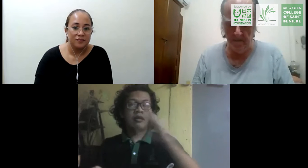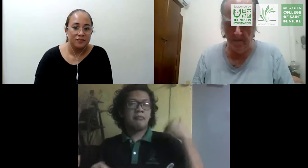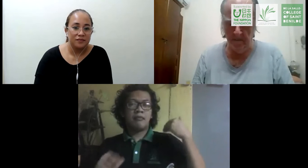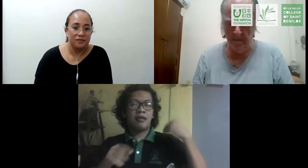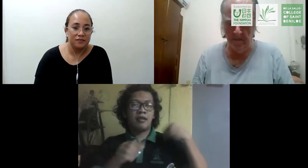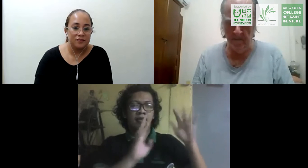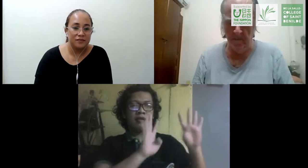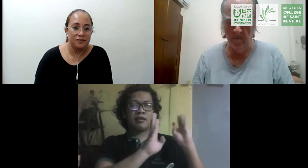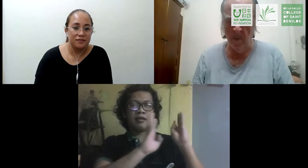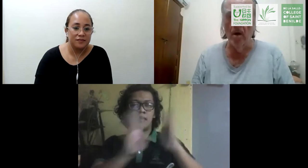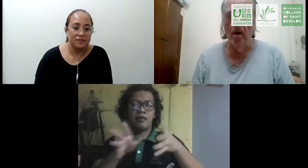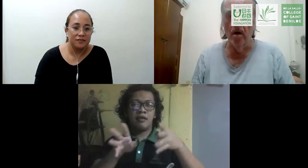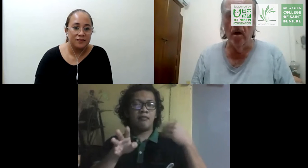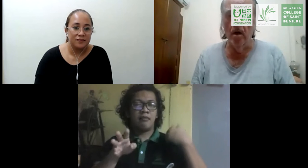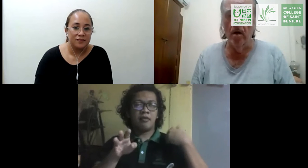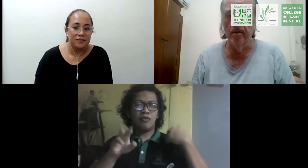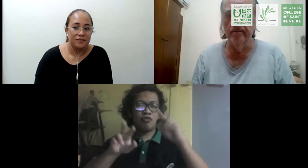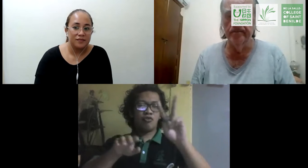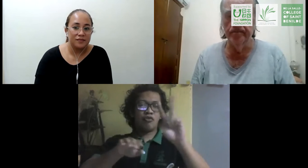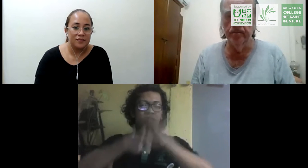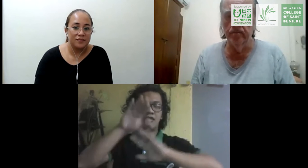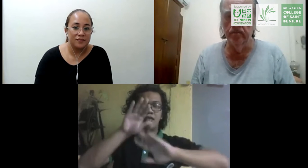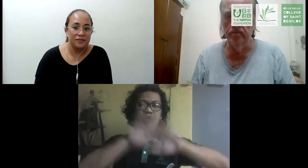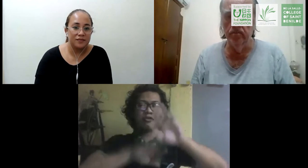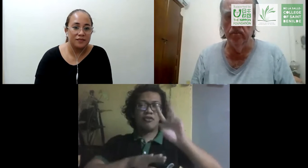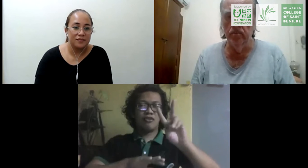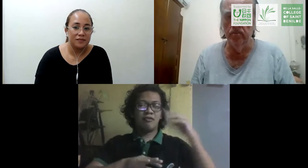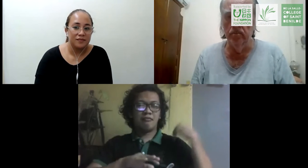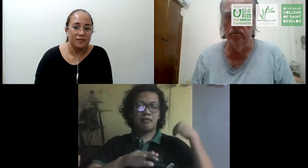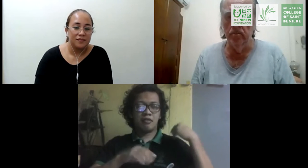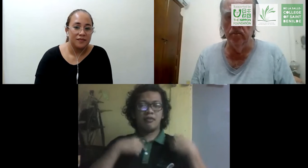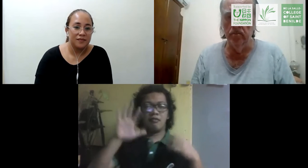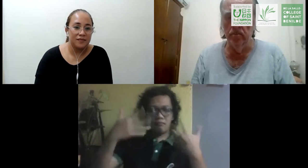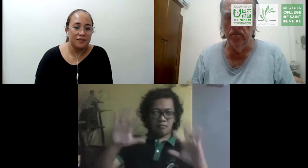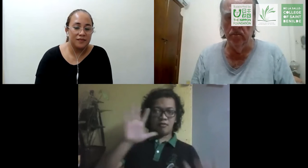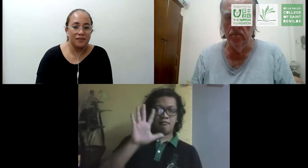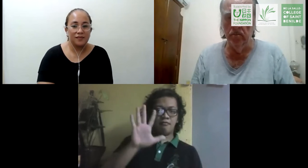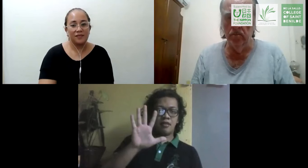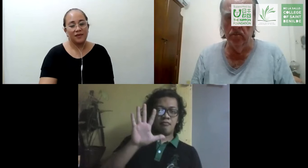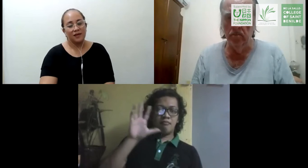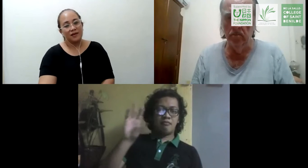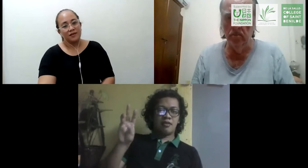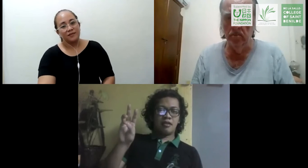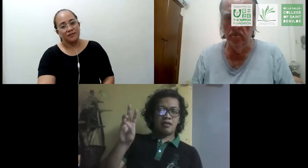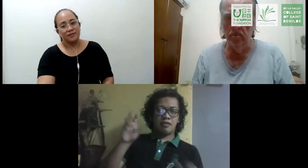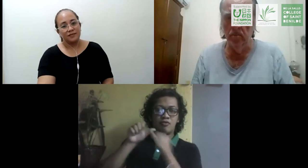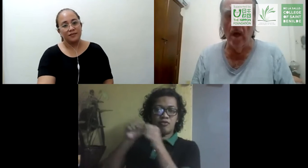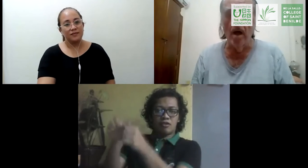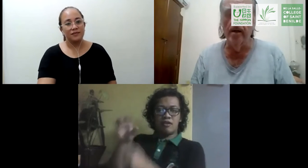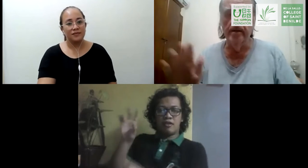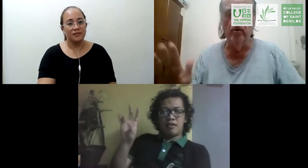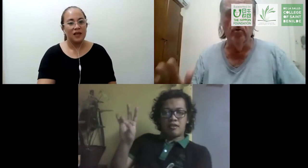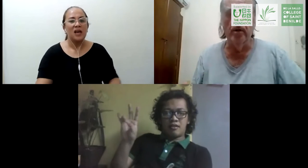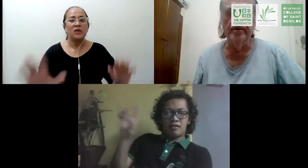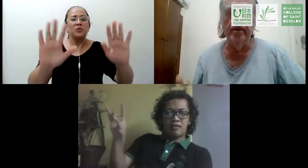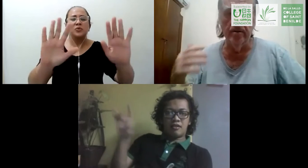8. Also, we're not yet done with 2, 3, and 4. We haven't downloaded it yet for two-handed signs. For